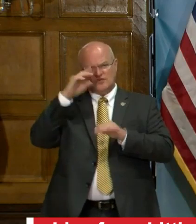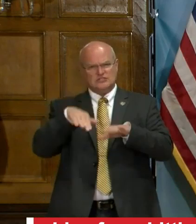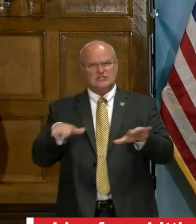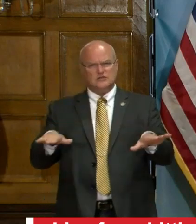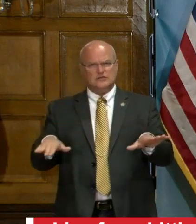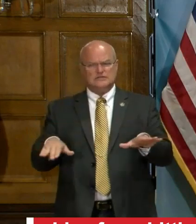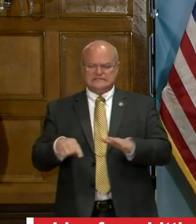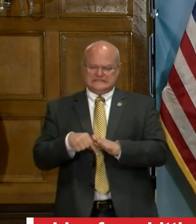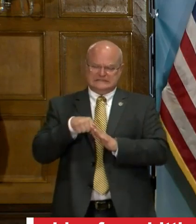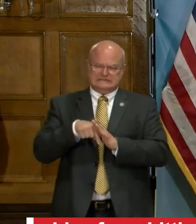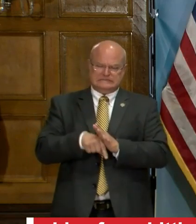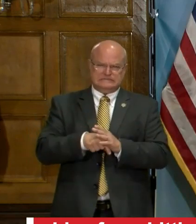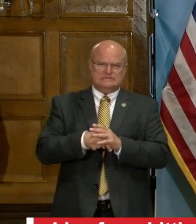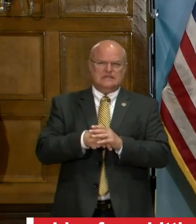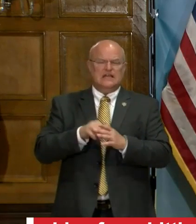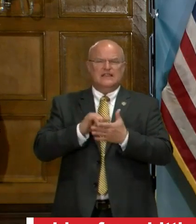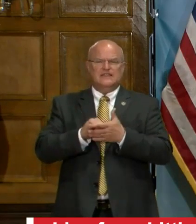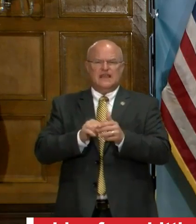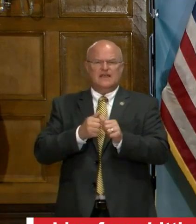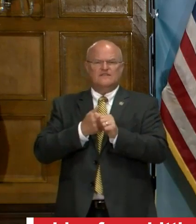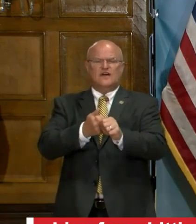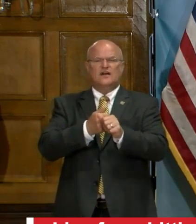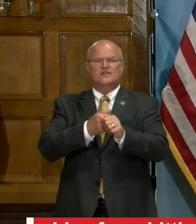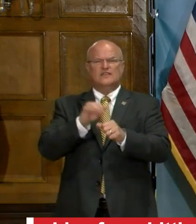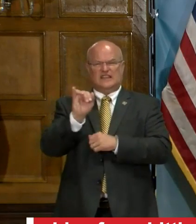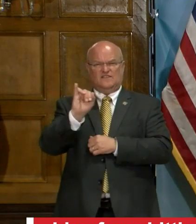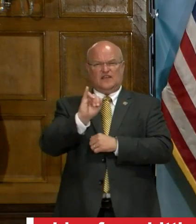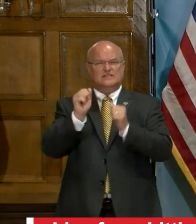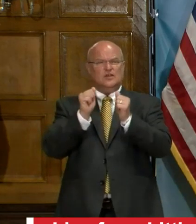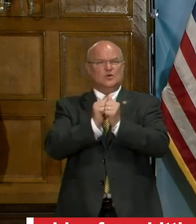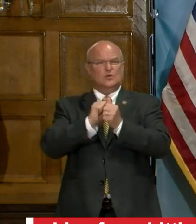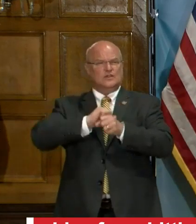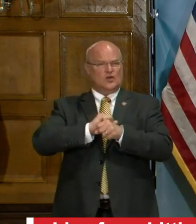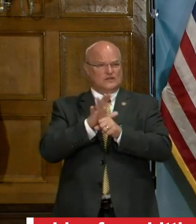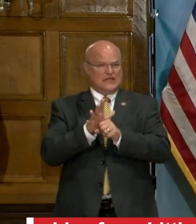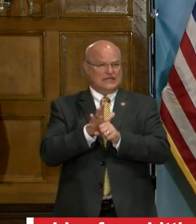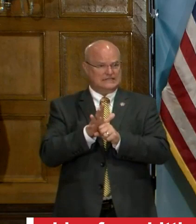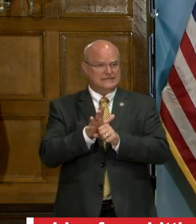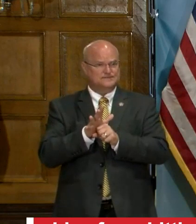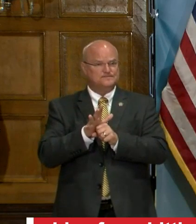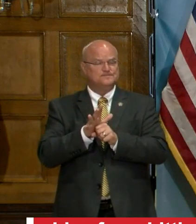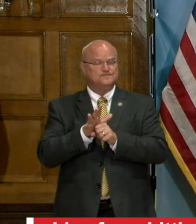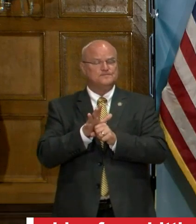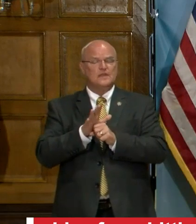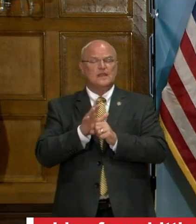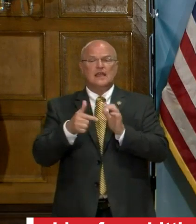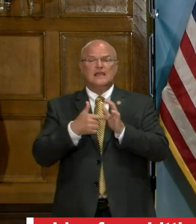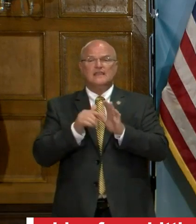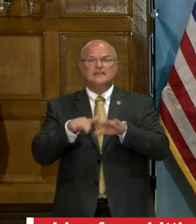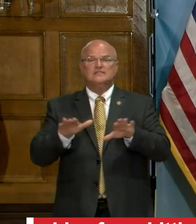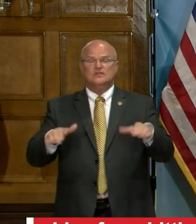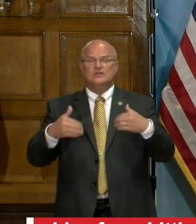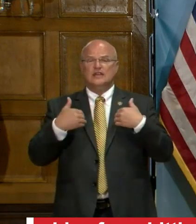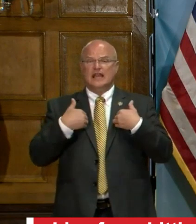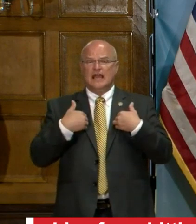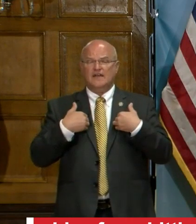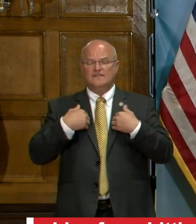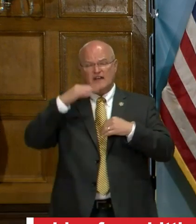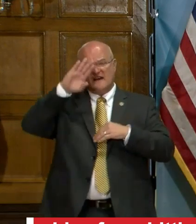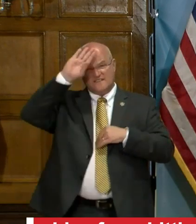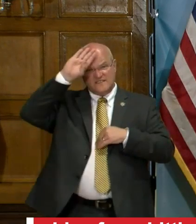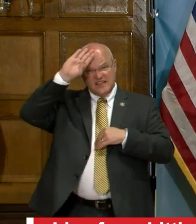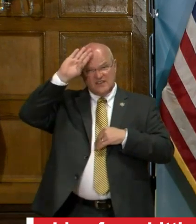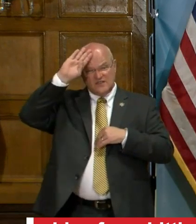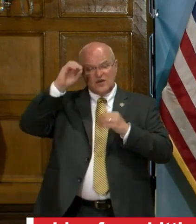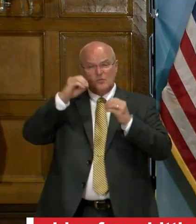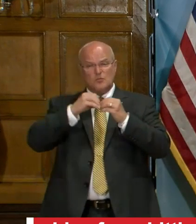severe inflammatory disease that follows the infection with COVID-19. These children present with a fever